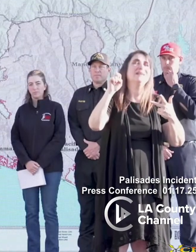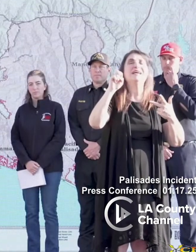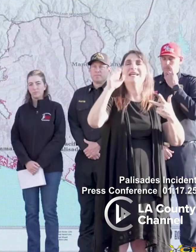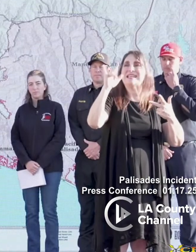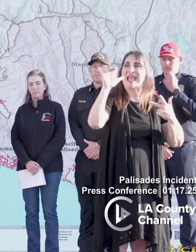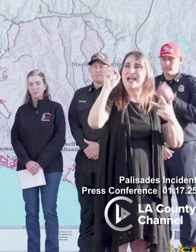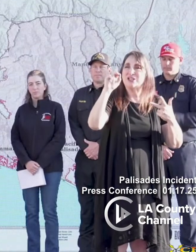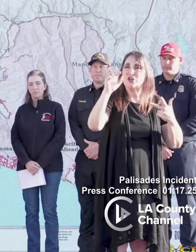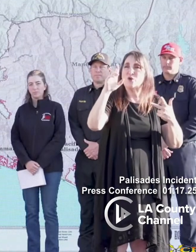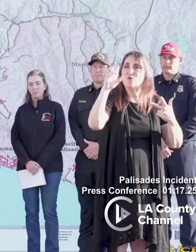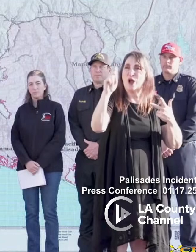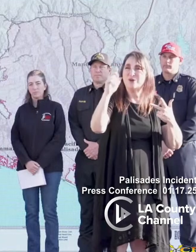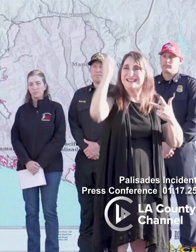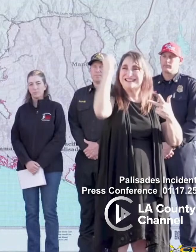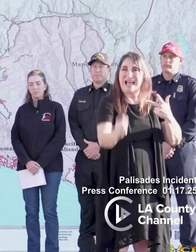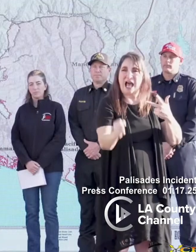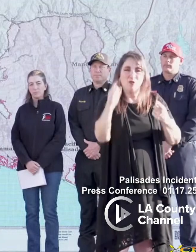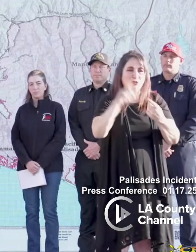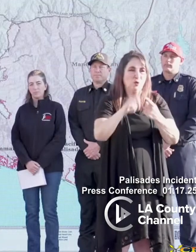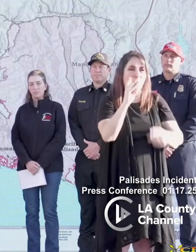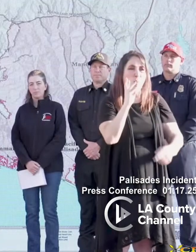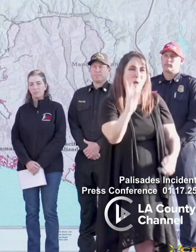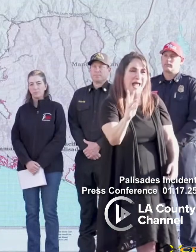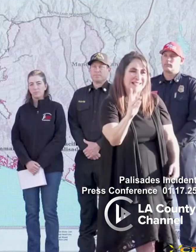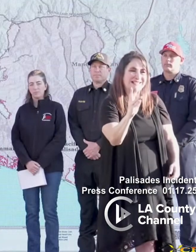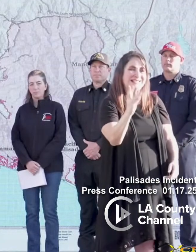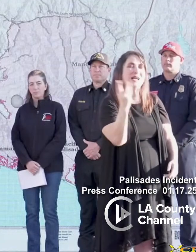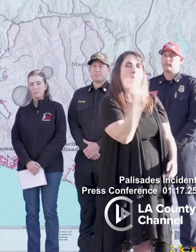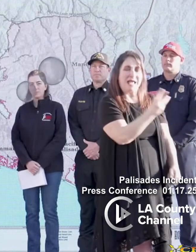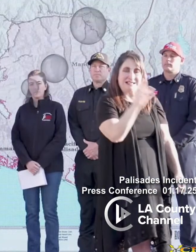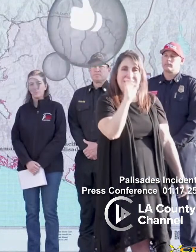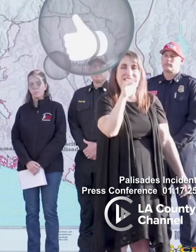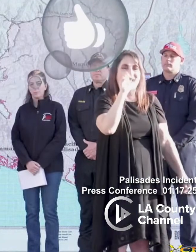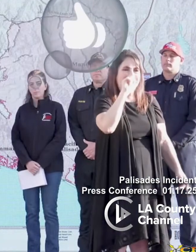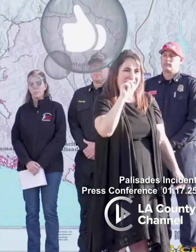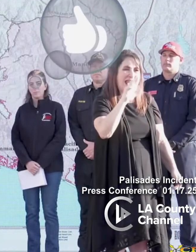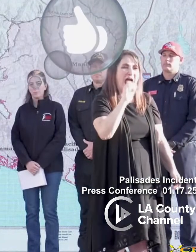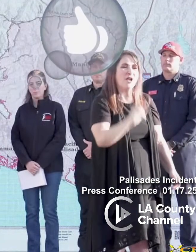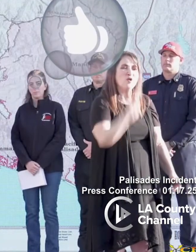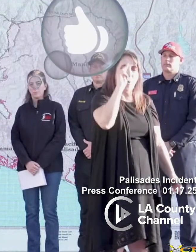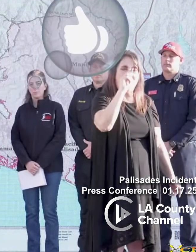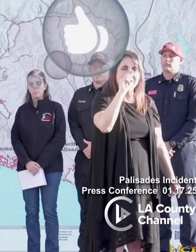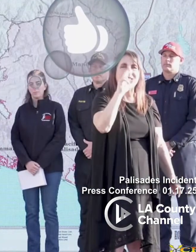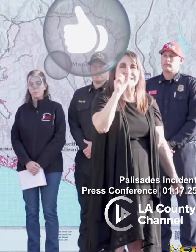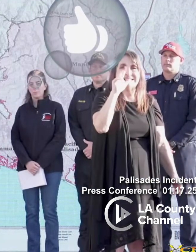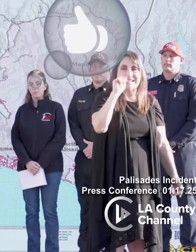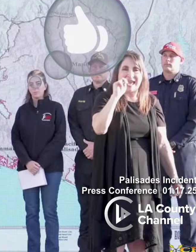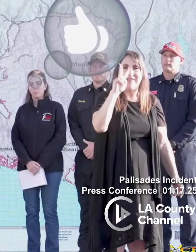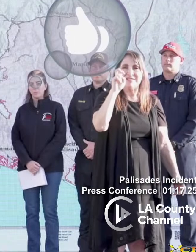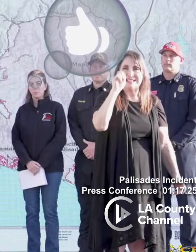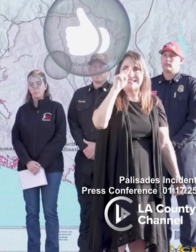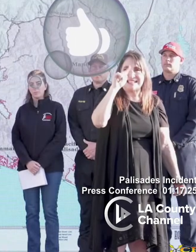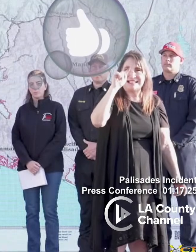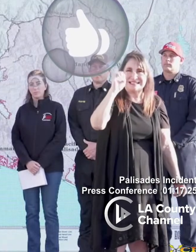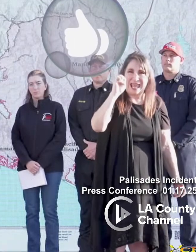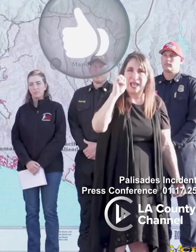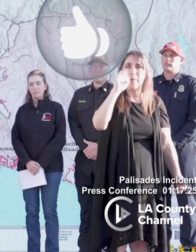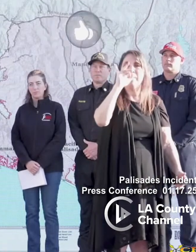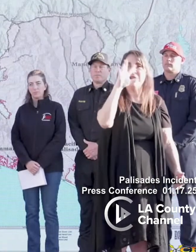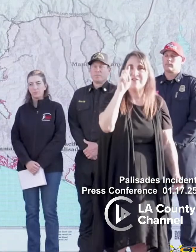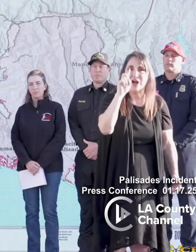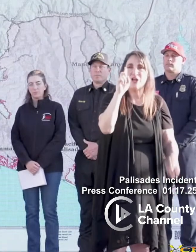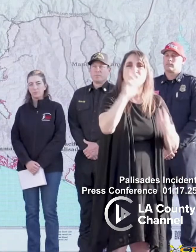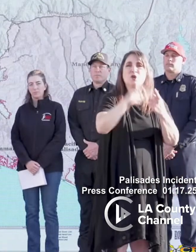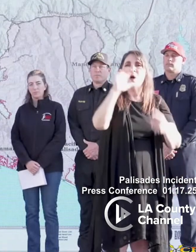of Arbutus Drive to West Sunset, and north of West San Vicente Boulevard to Amalfi Drive. Tumbleweed